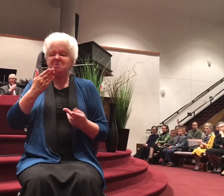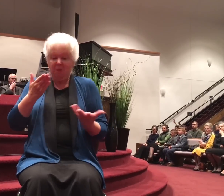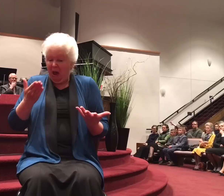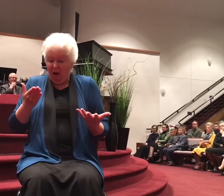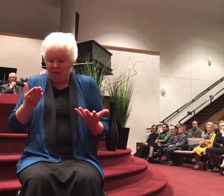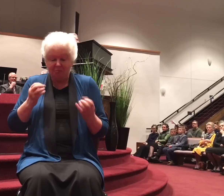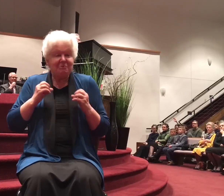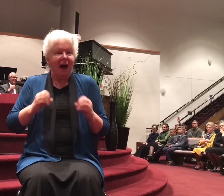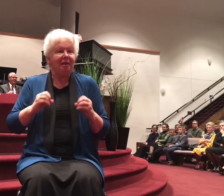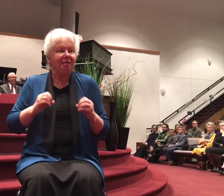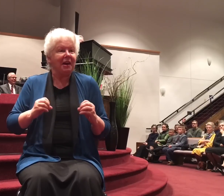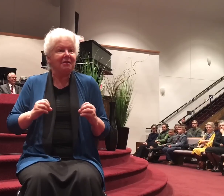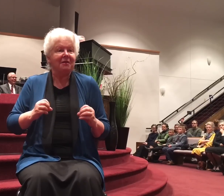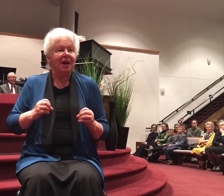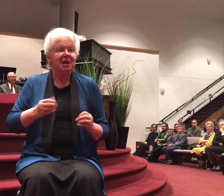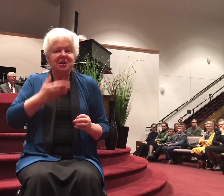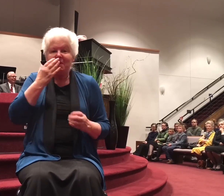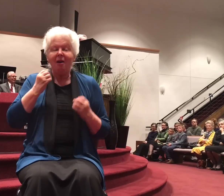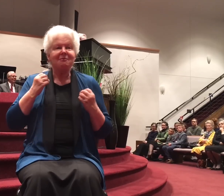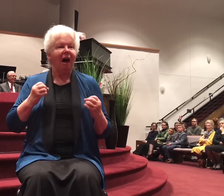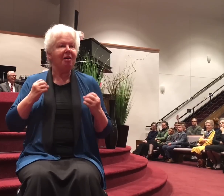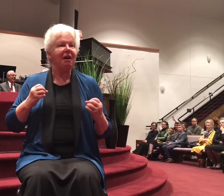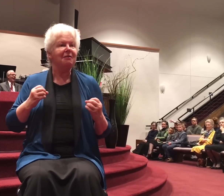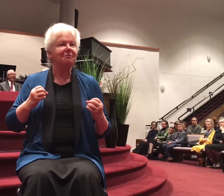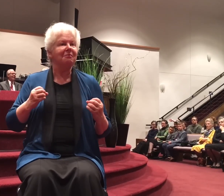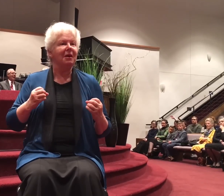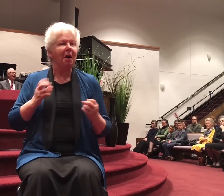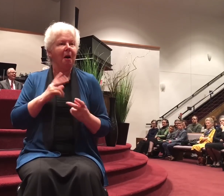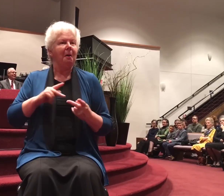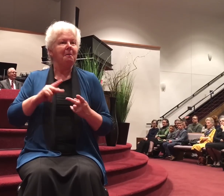was no smell of smoke.